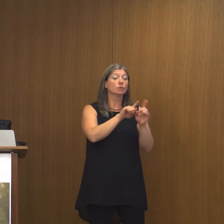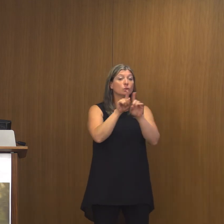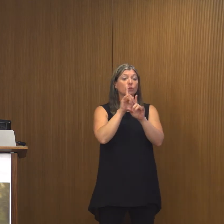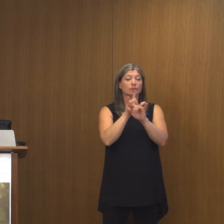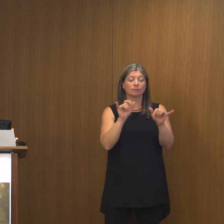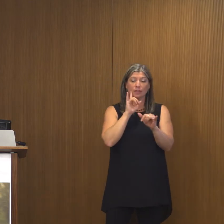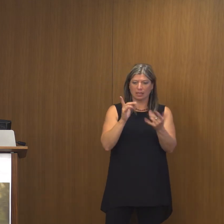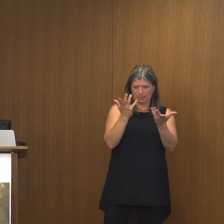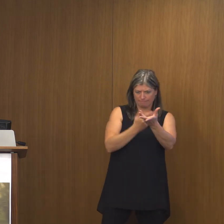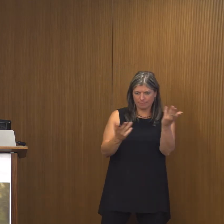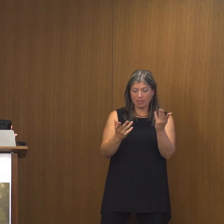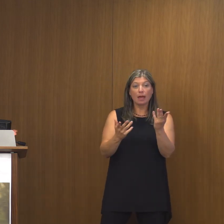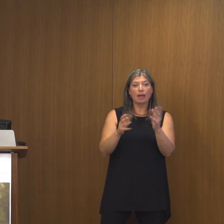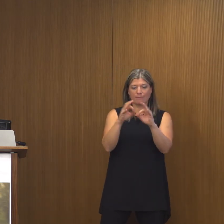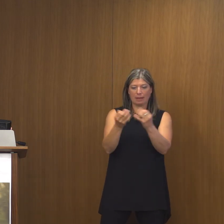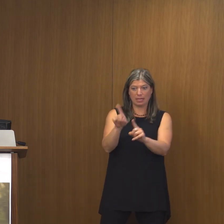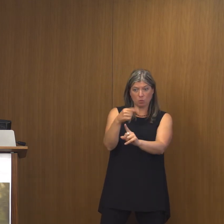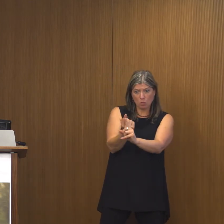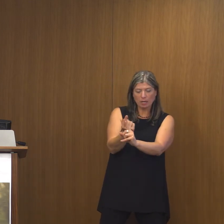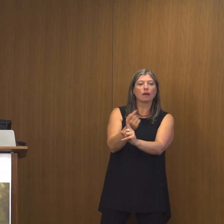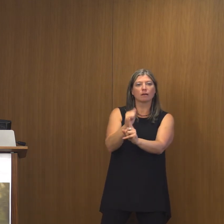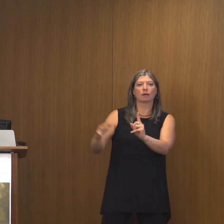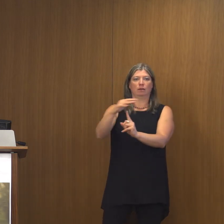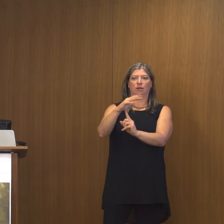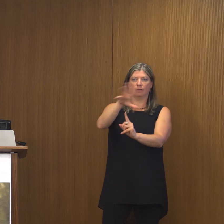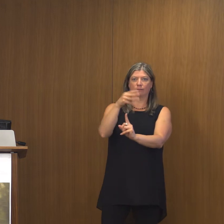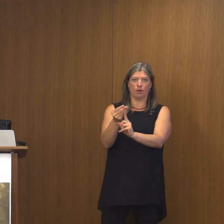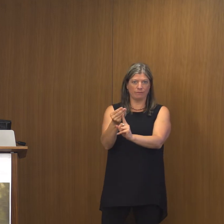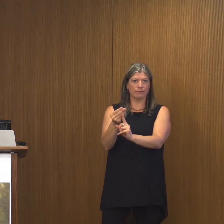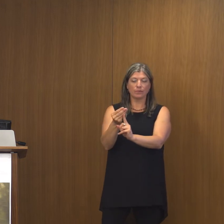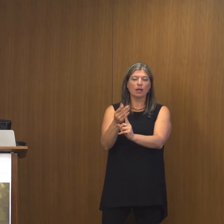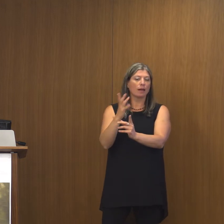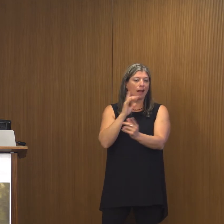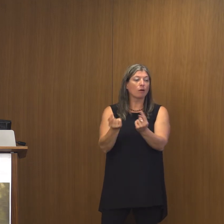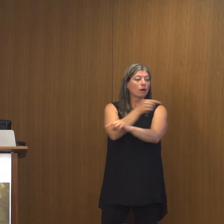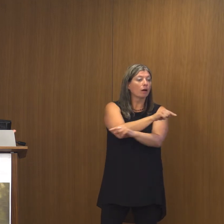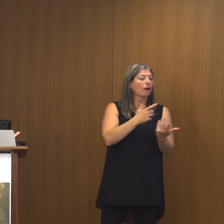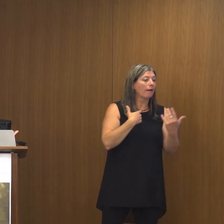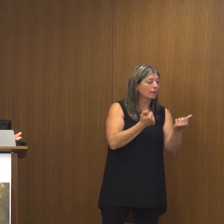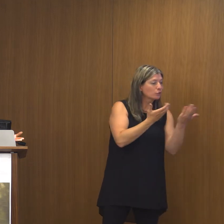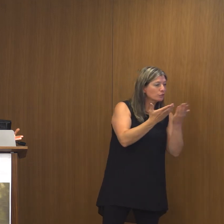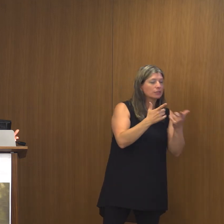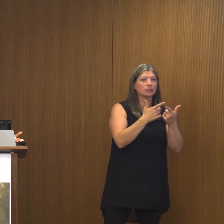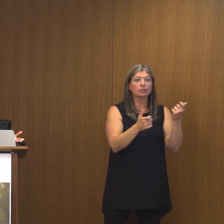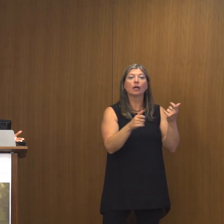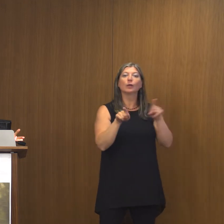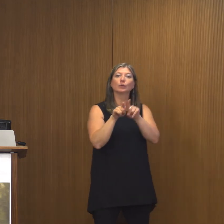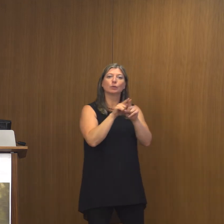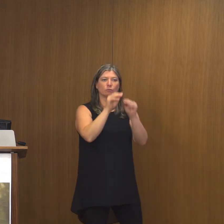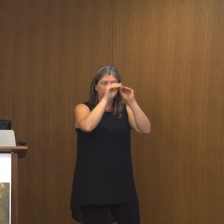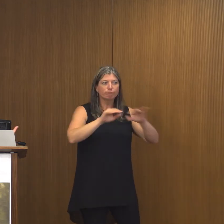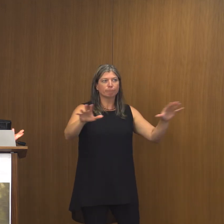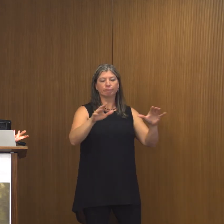family, right, in models of care across education, health, and social services. create awareness of people through training and